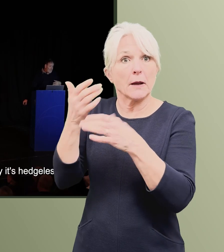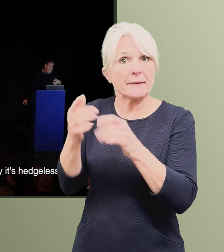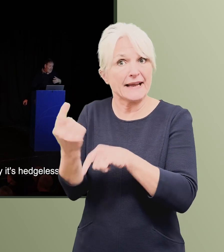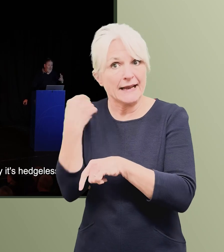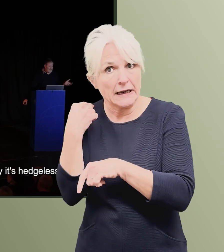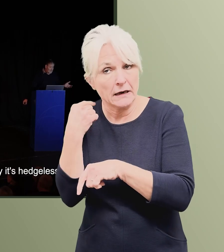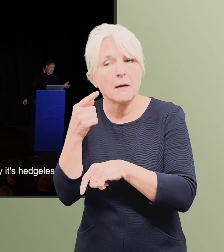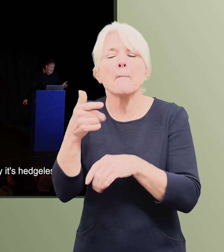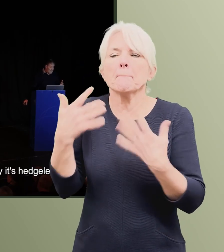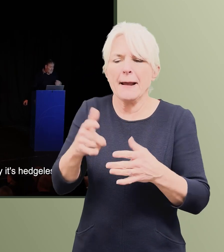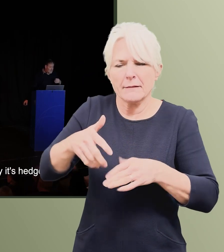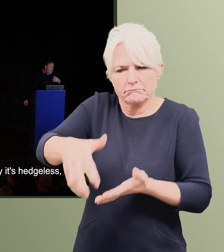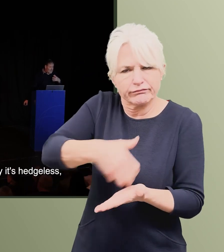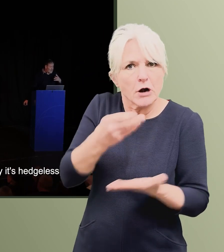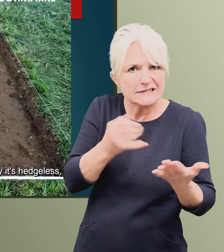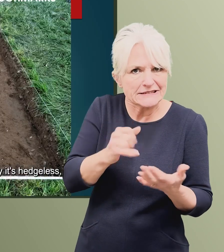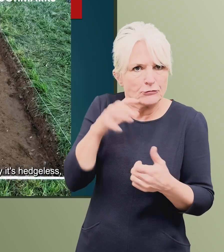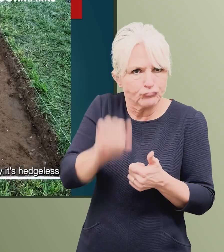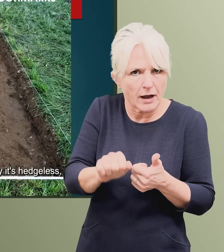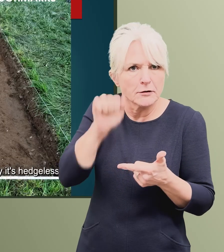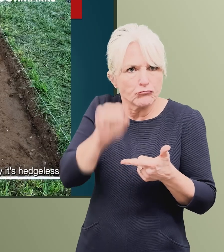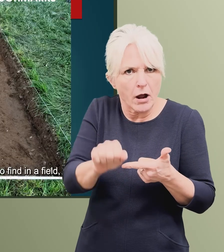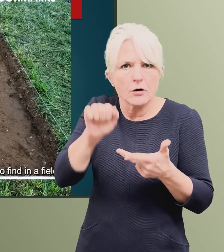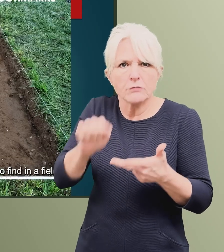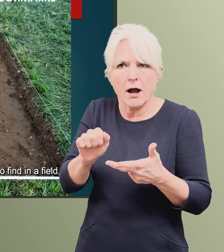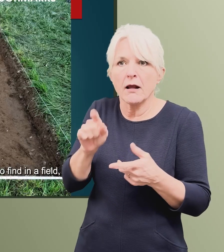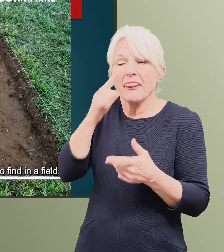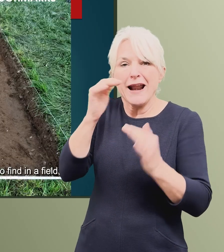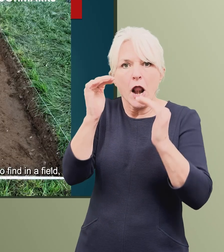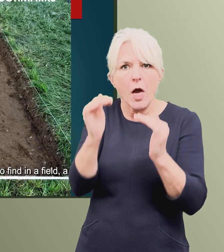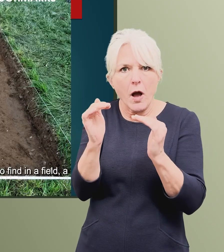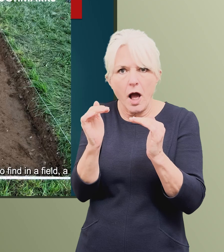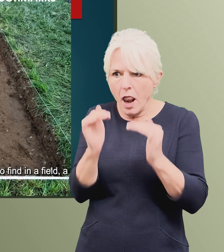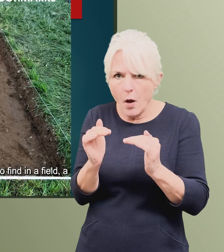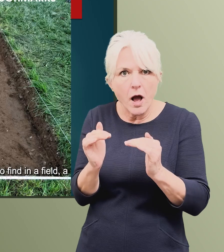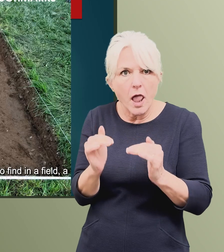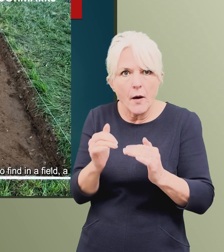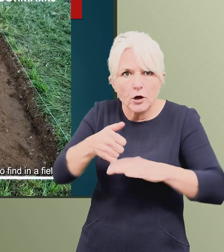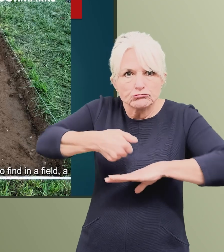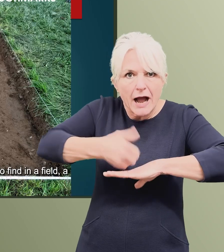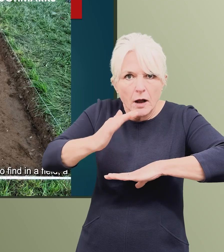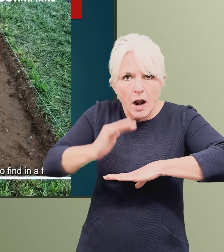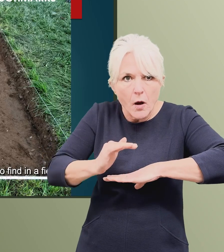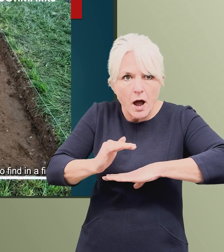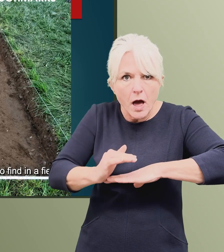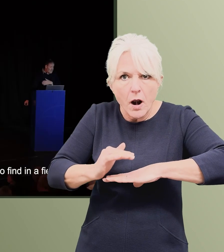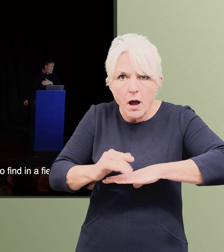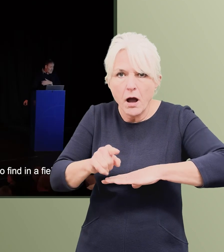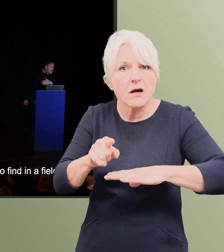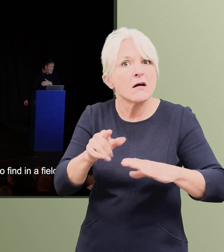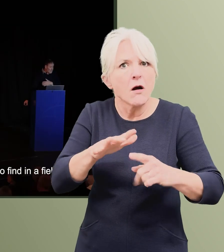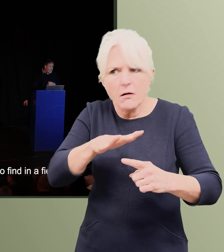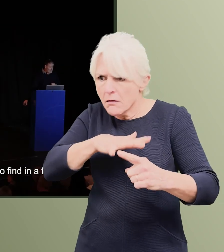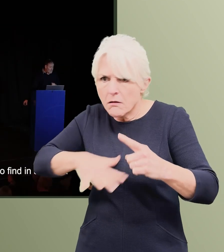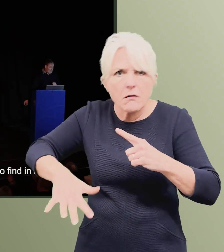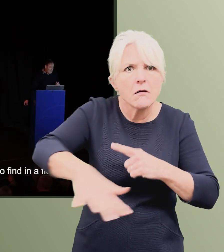today, it's hedgeless. There's no sort of major sort of medieval, post-medieval features that you expect to find in a field,